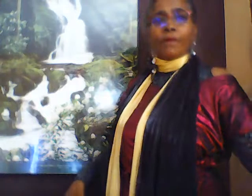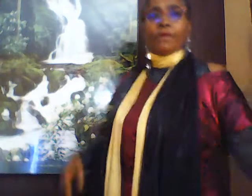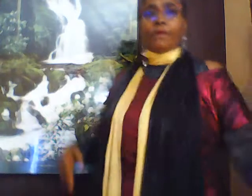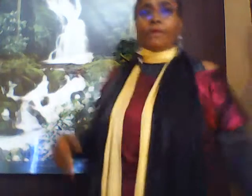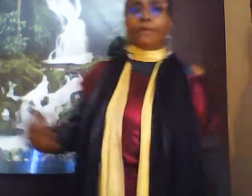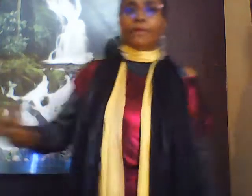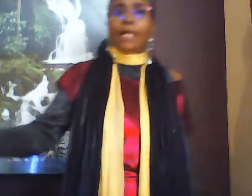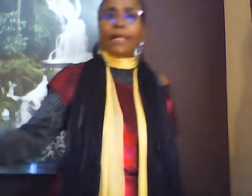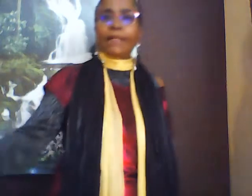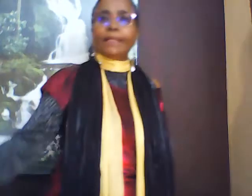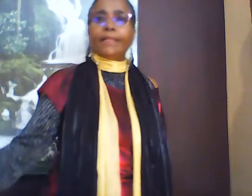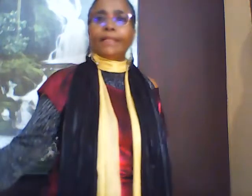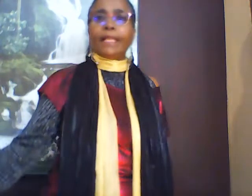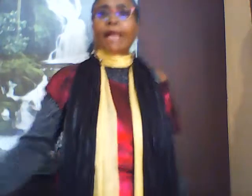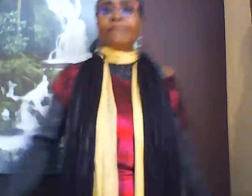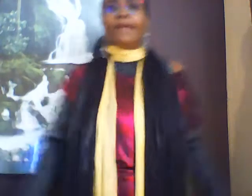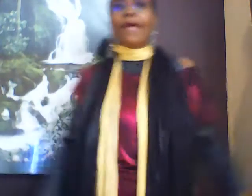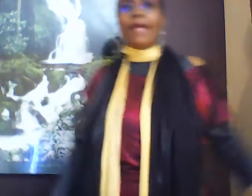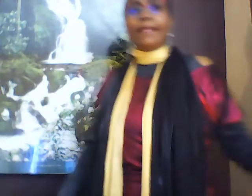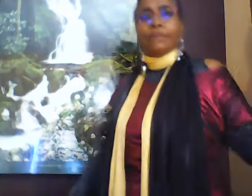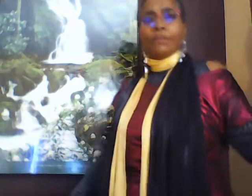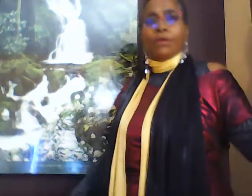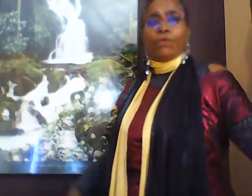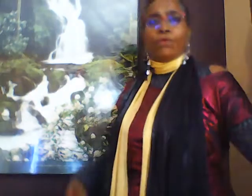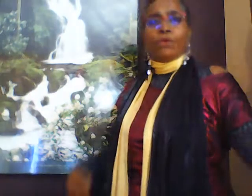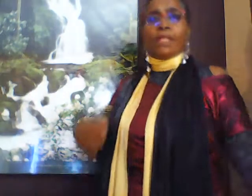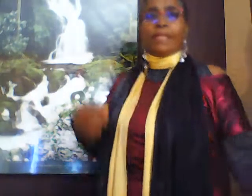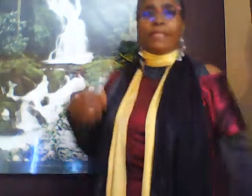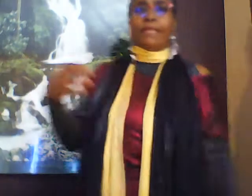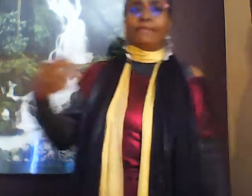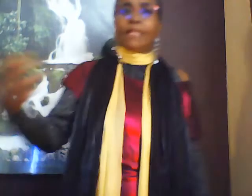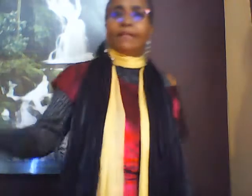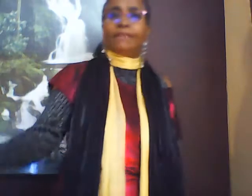Oh la la la, oh la la la la la.